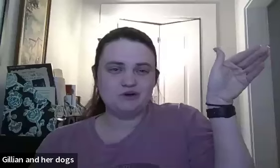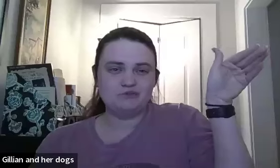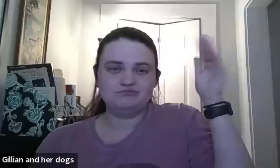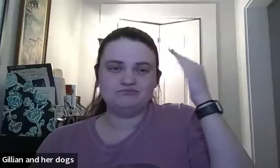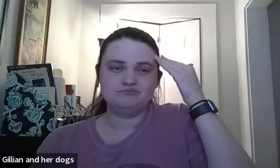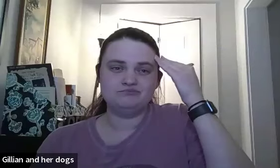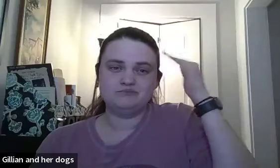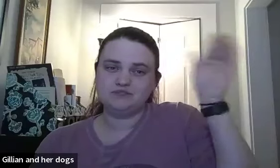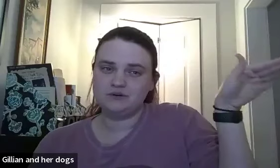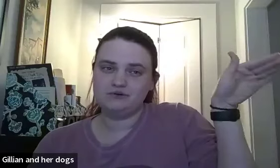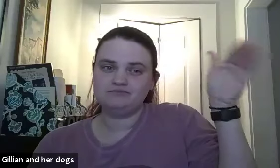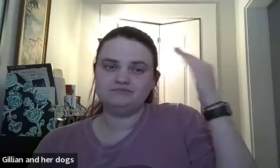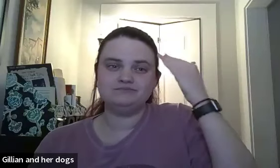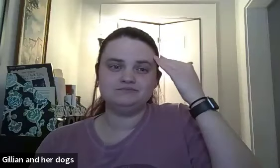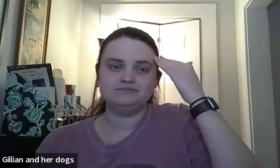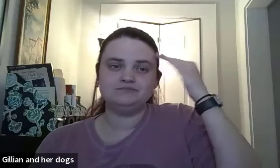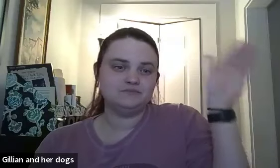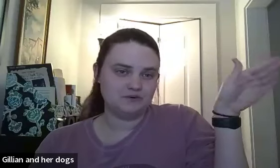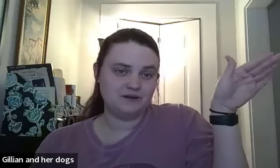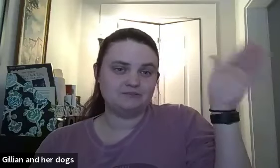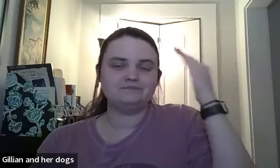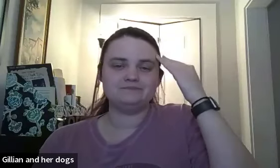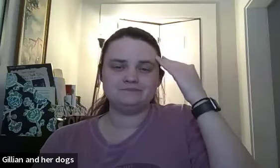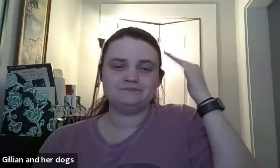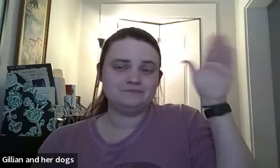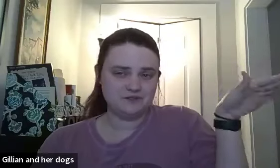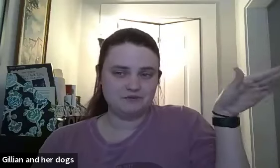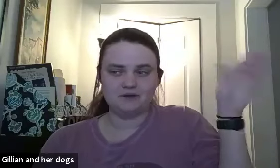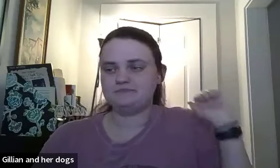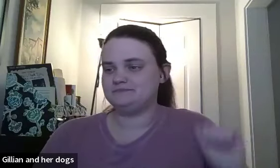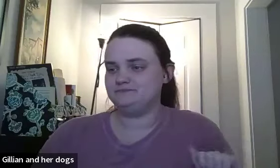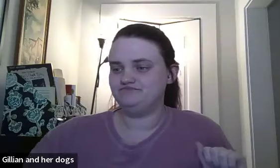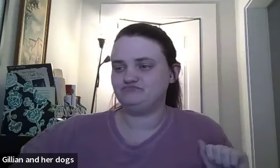know, don't know, don't know, don't know.